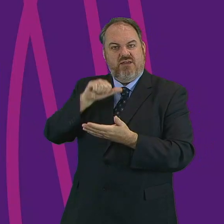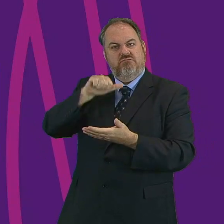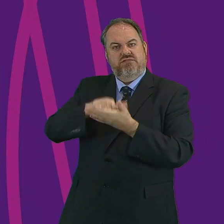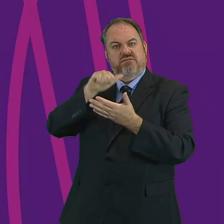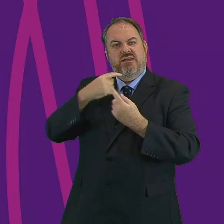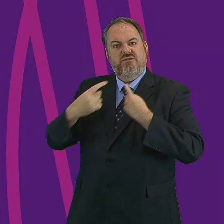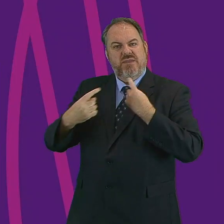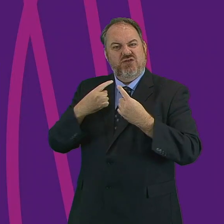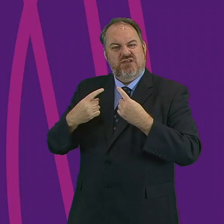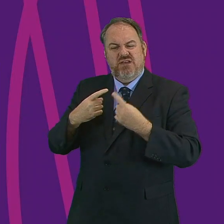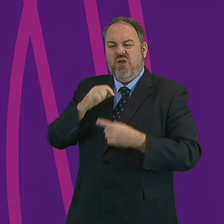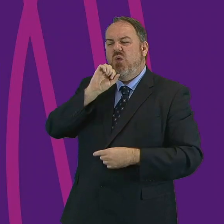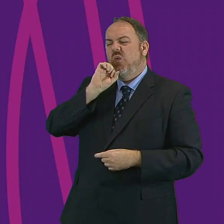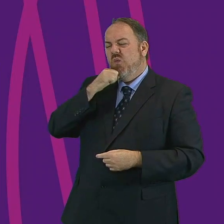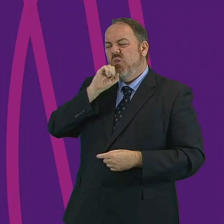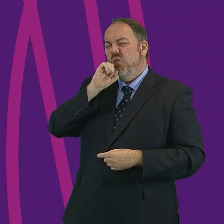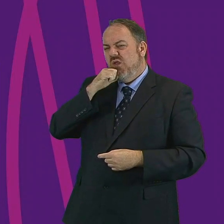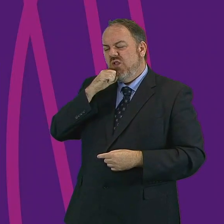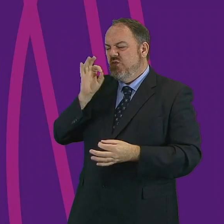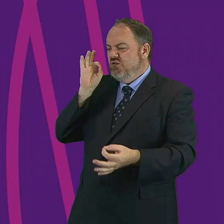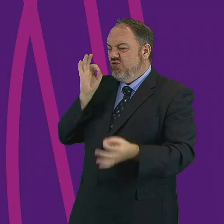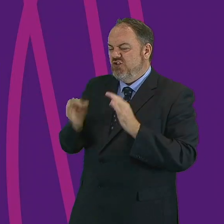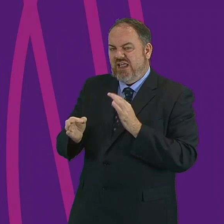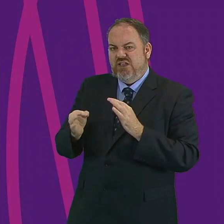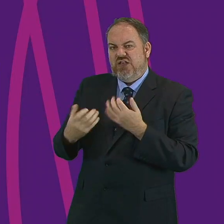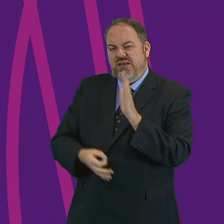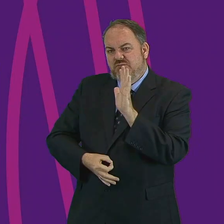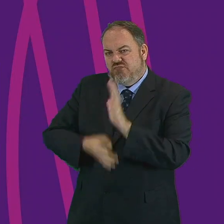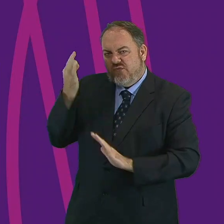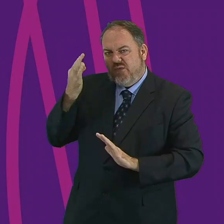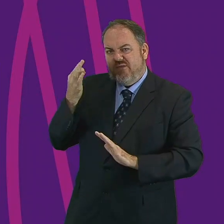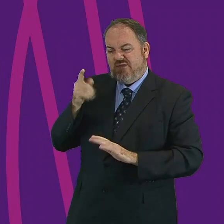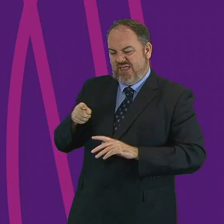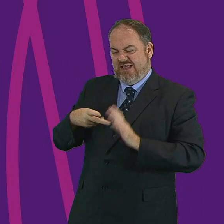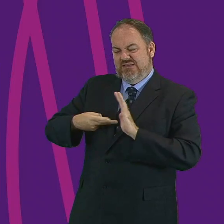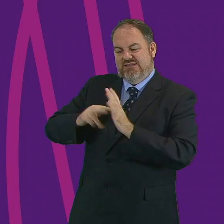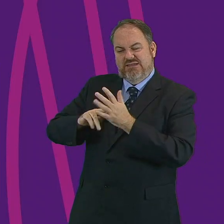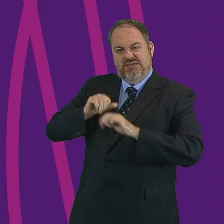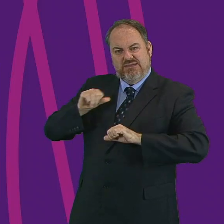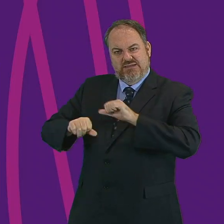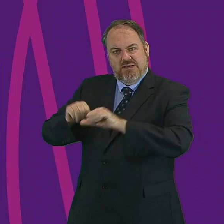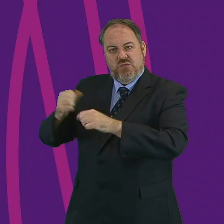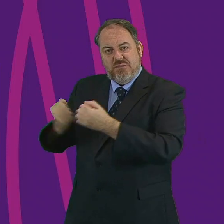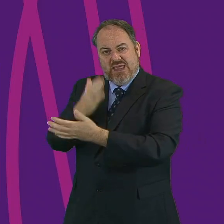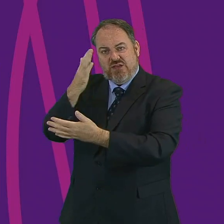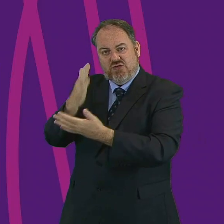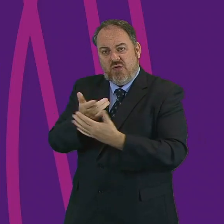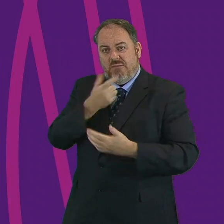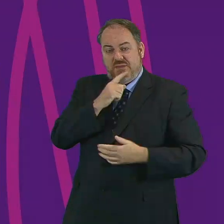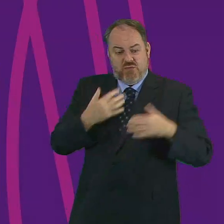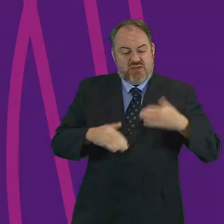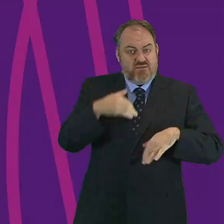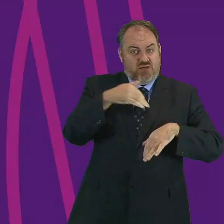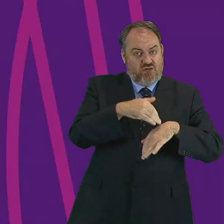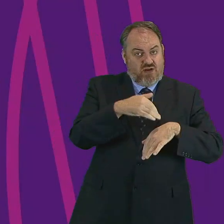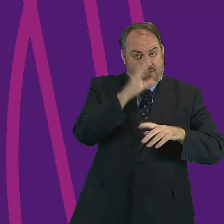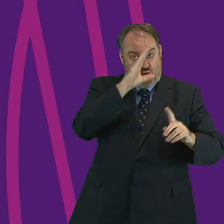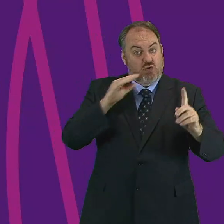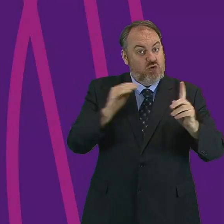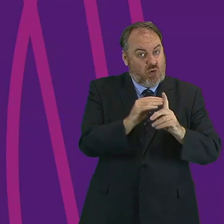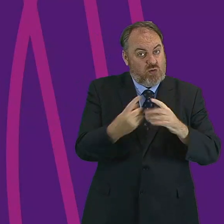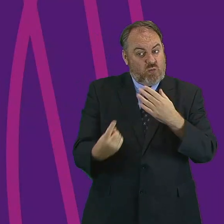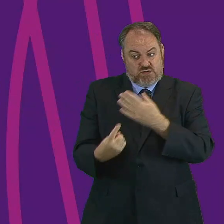First Minister give a commitment today to overhaul that notification scheme so that Scottish victims of crime can finally get the information that they deserve? First